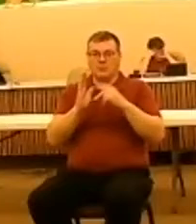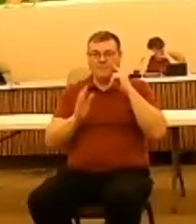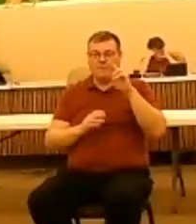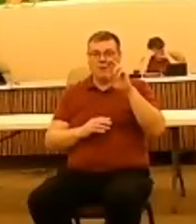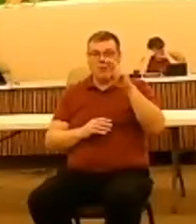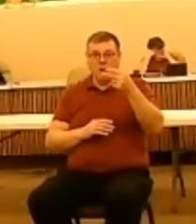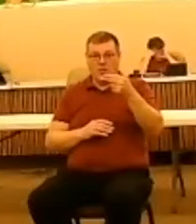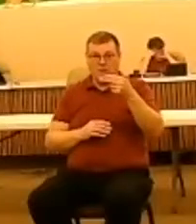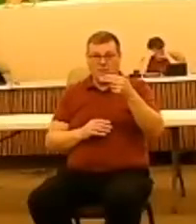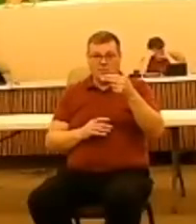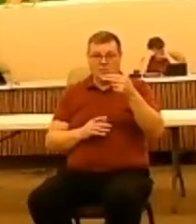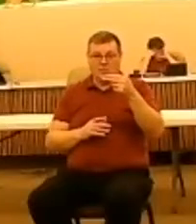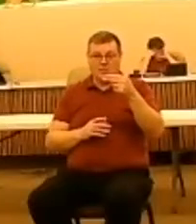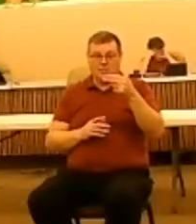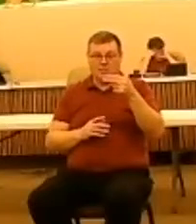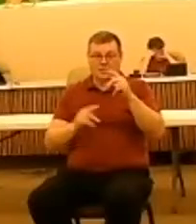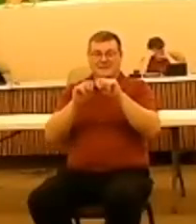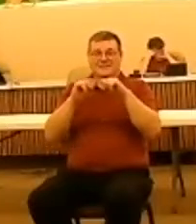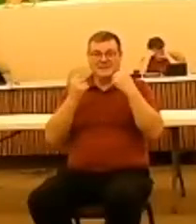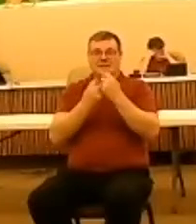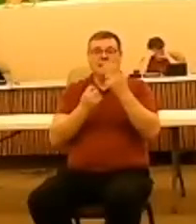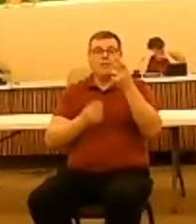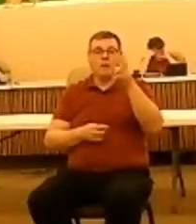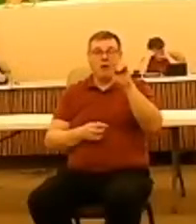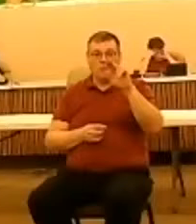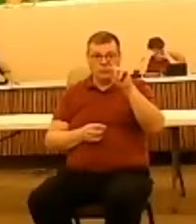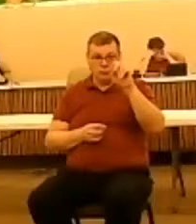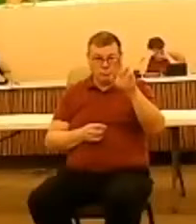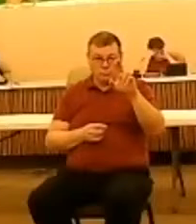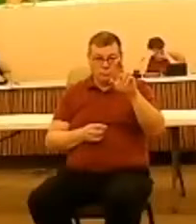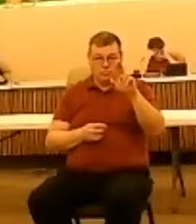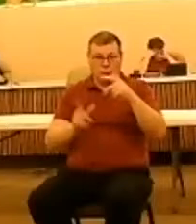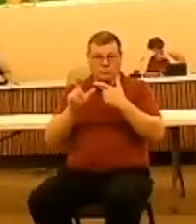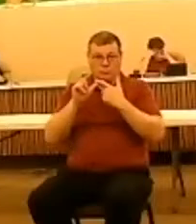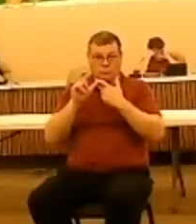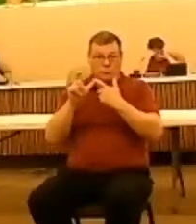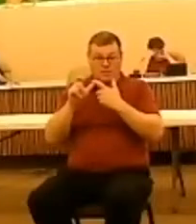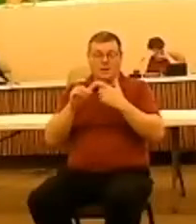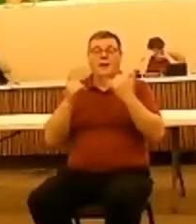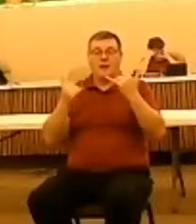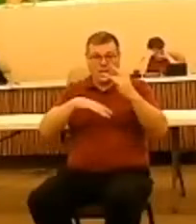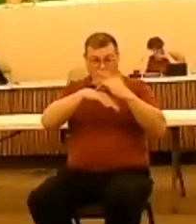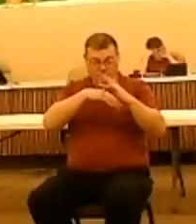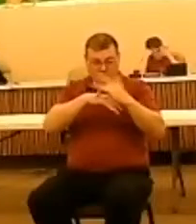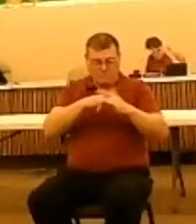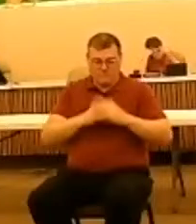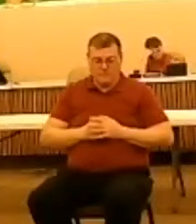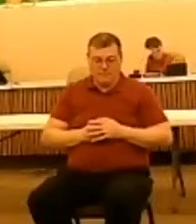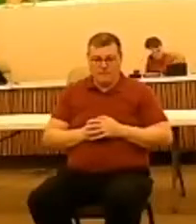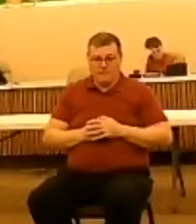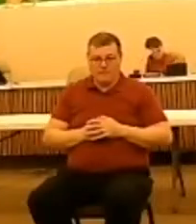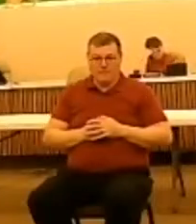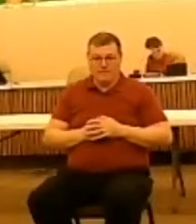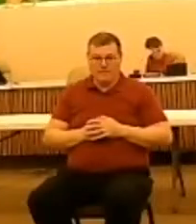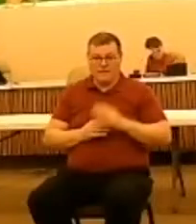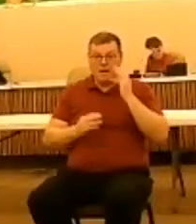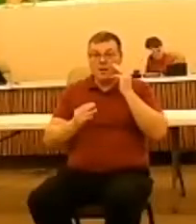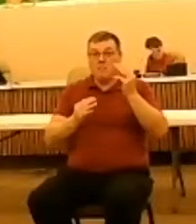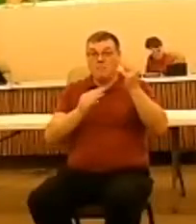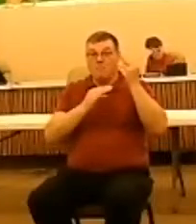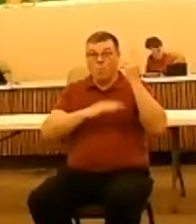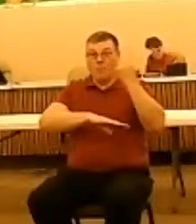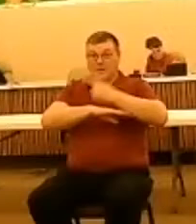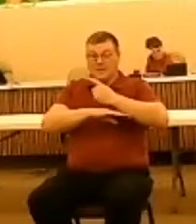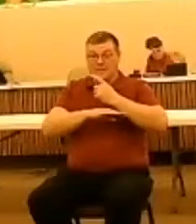RH Kicking Hunger run is now open. The Memorial Day